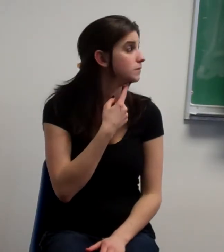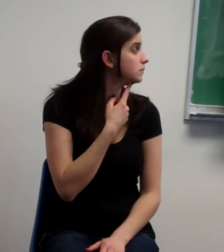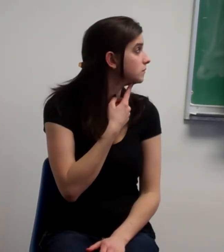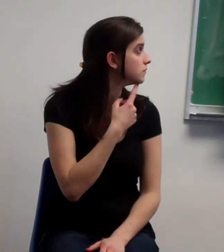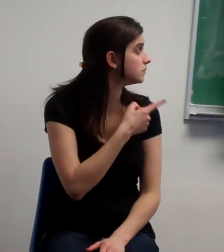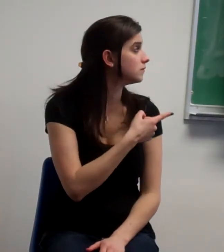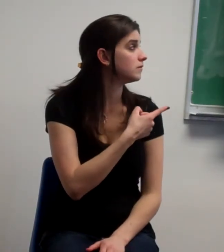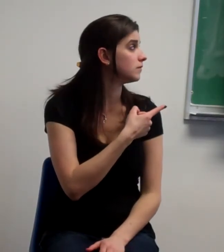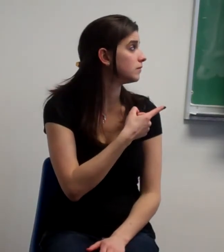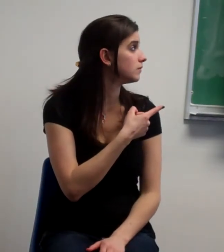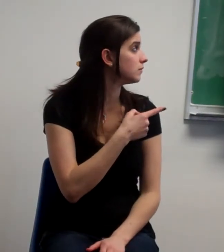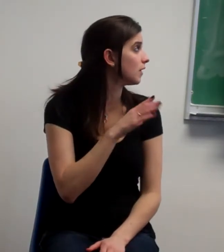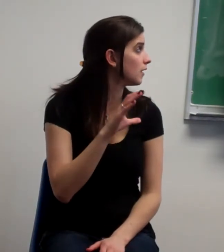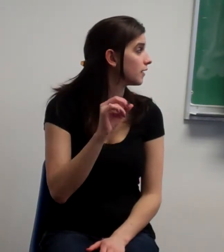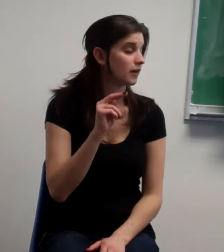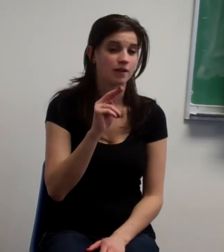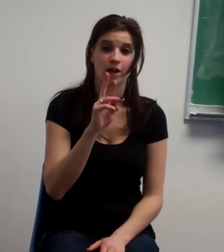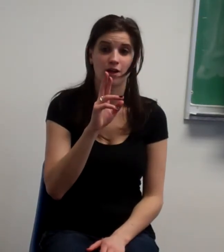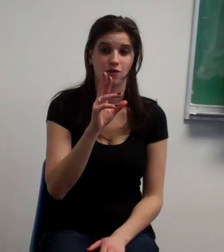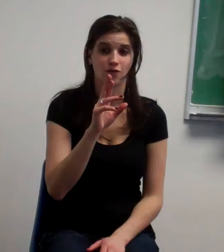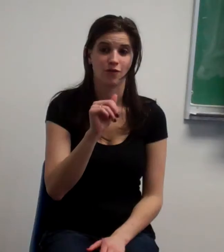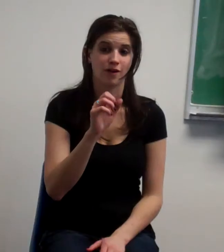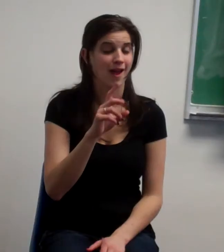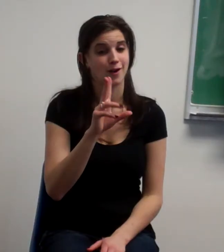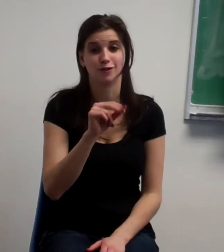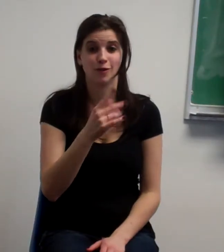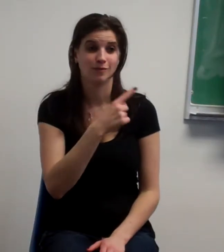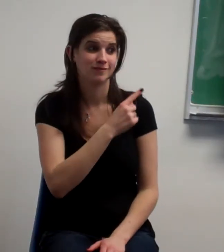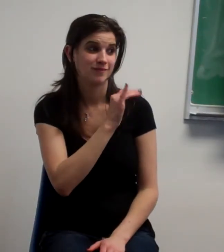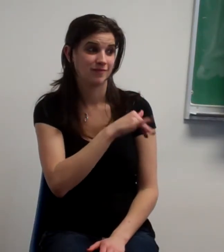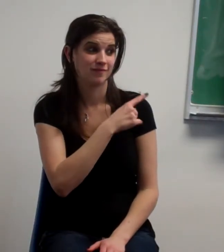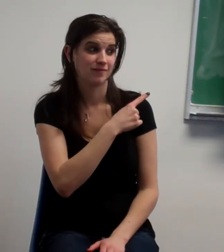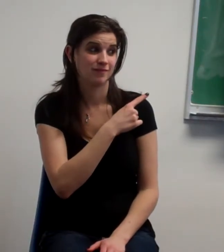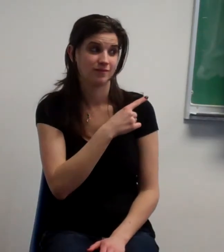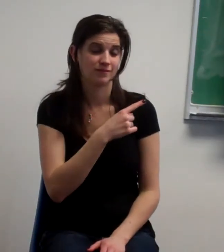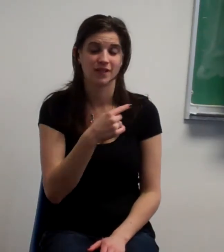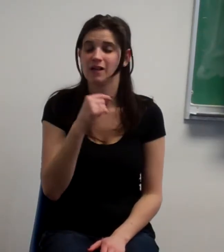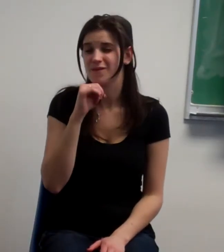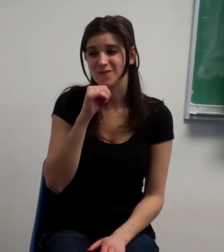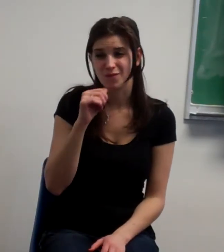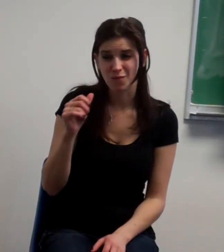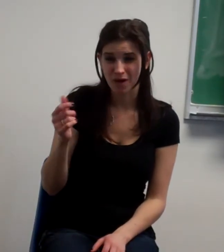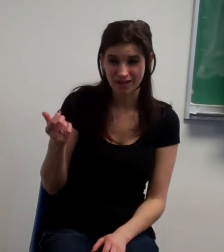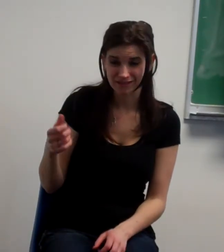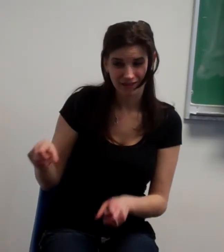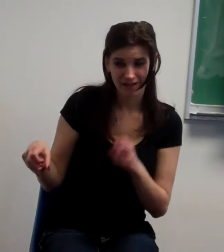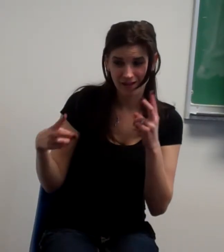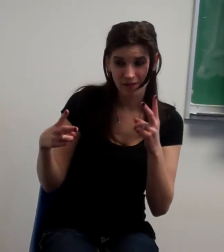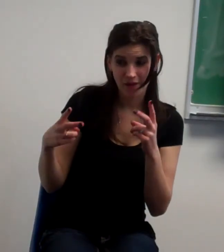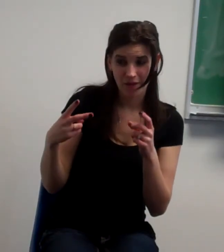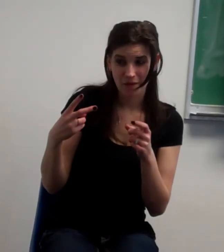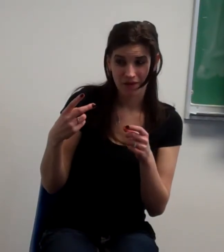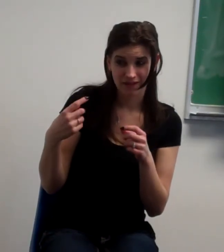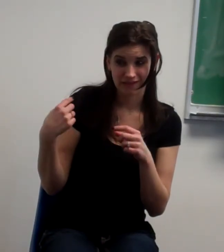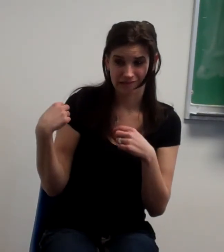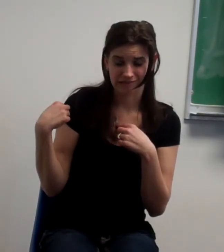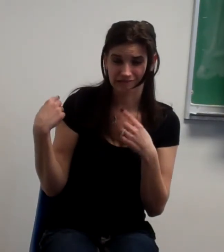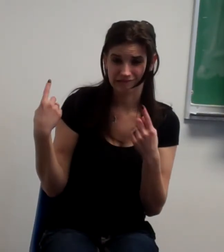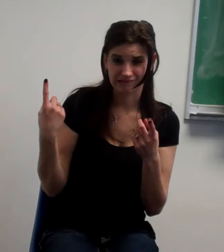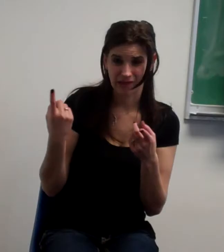Conrad, no, it's right there. Okay. Conrad. It wasn't up there Monday, but maybe. No, it's been up. It's been up at least for, I did put it up